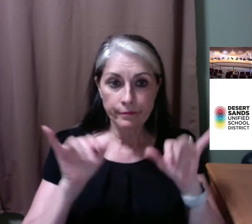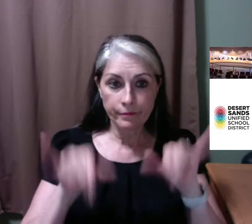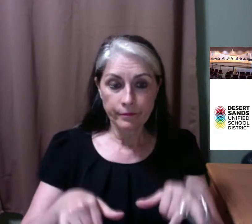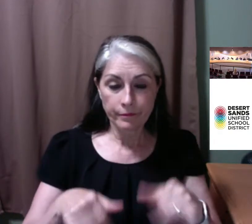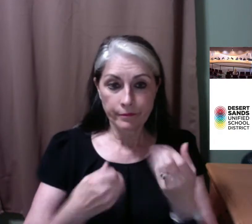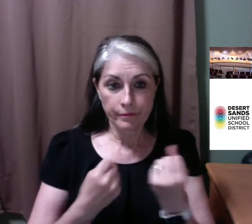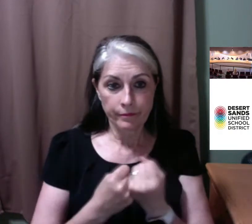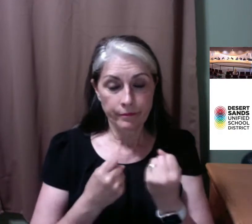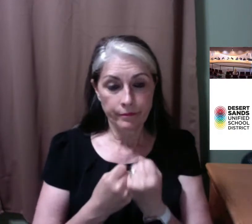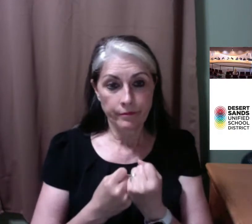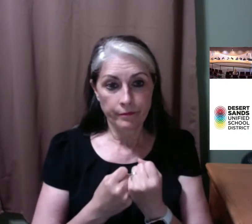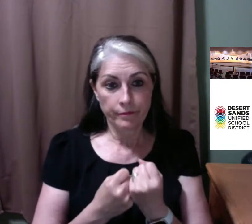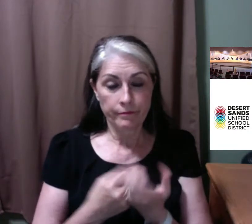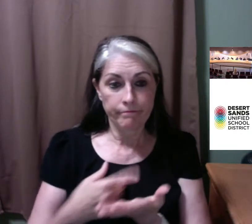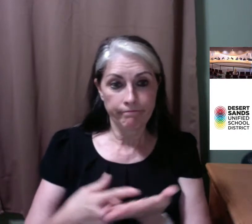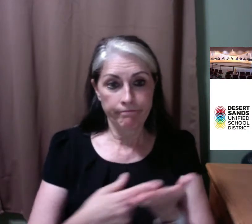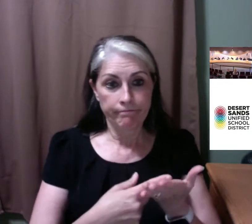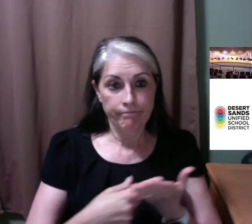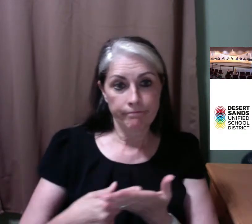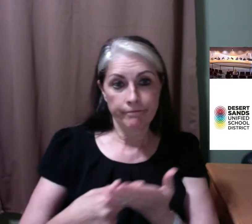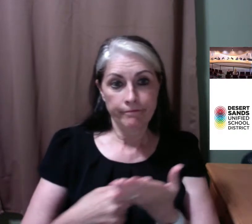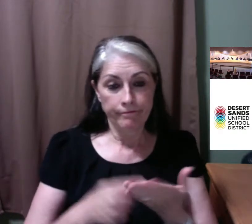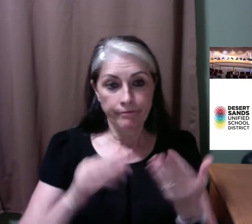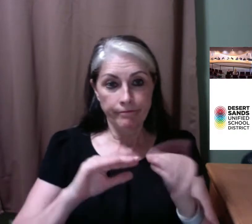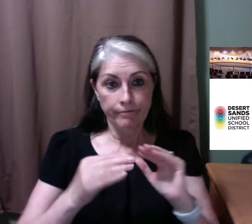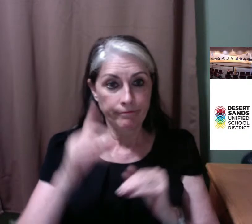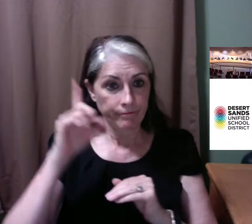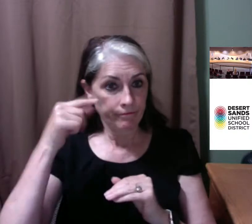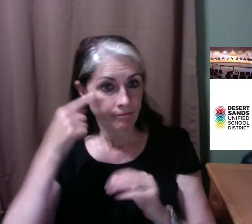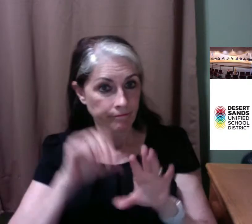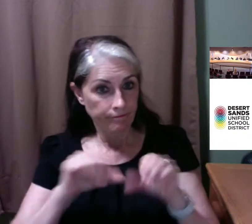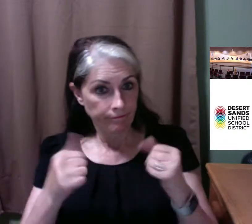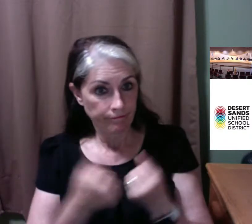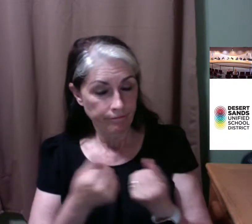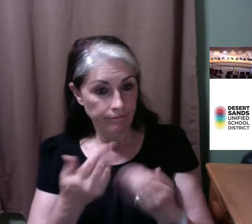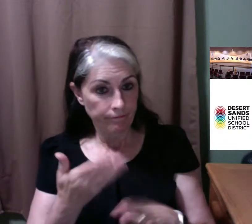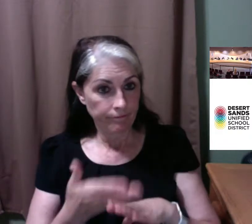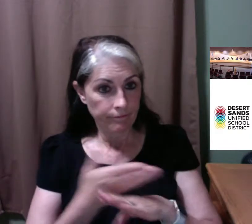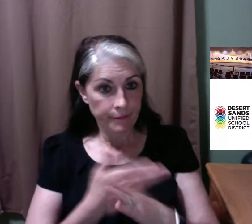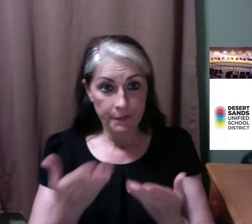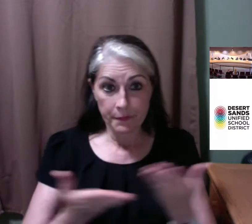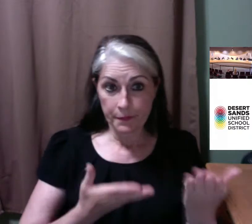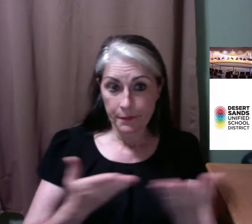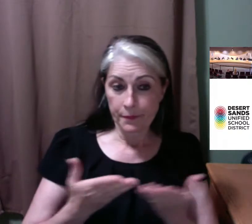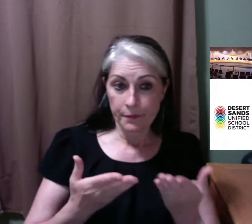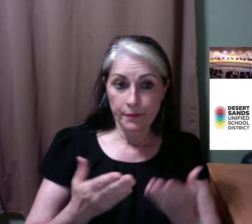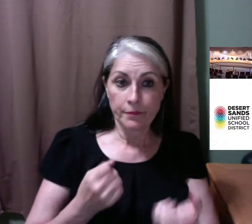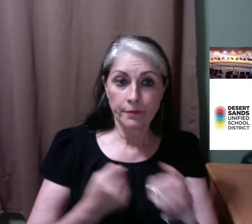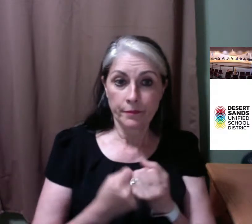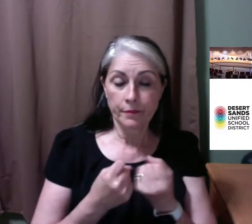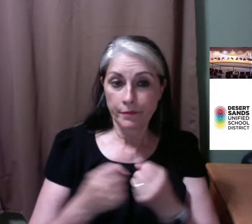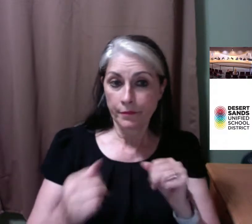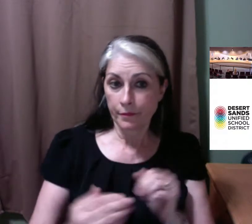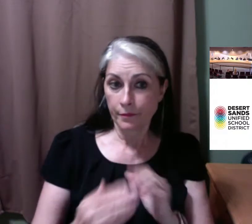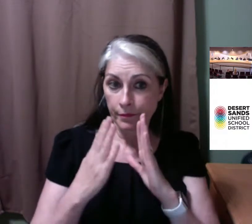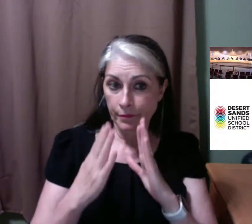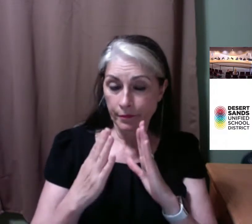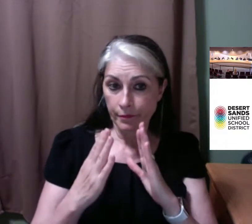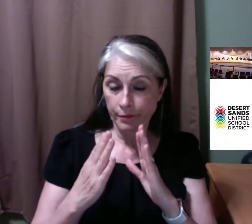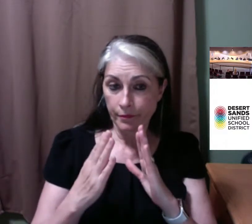supports, collaborating with community and government agencies to improve services and support to address student